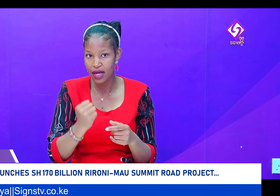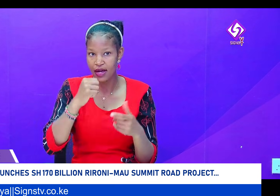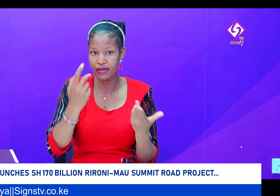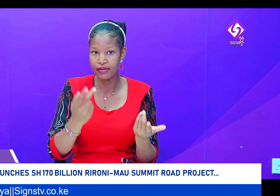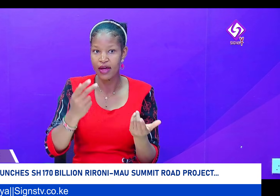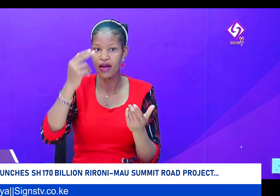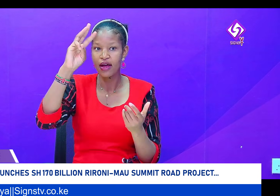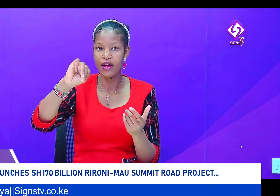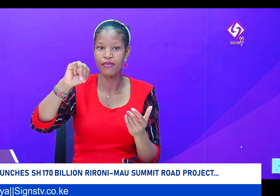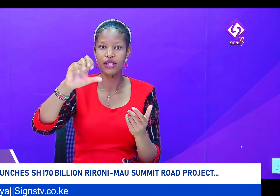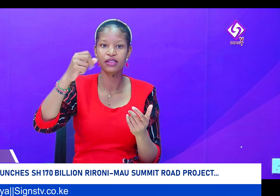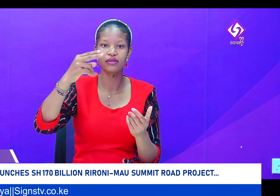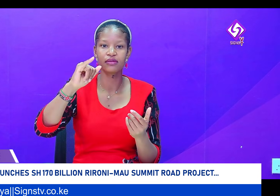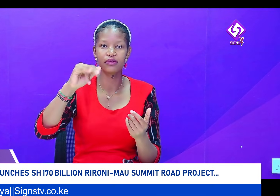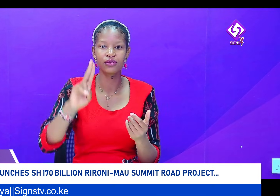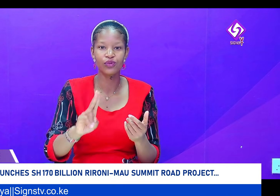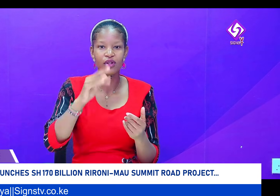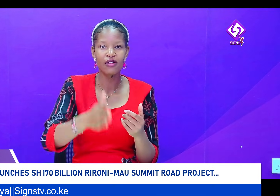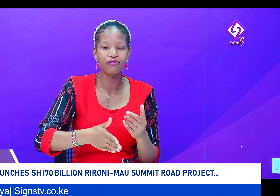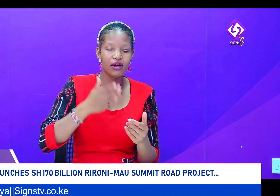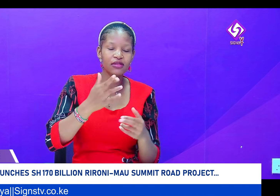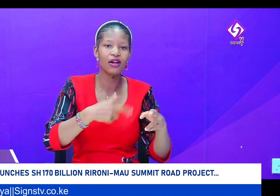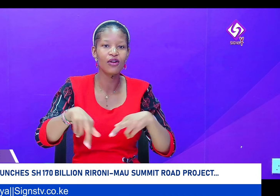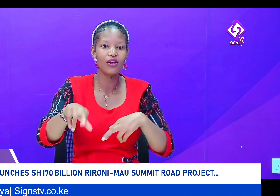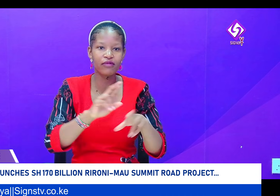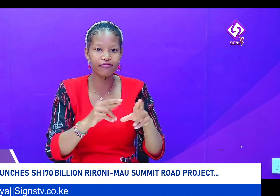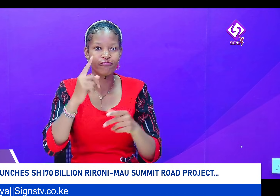58-kilometer Nairobi-Mai Mahiu Naivasha road.